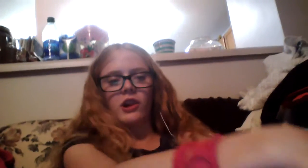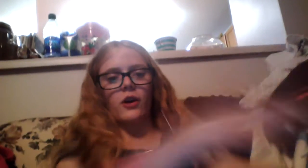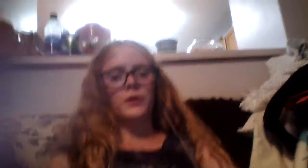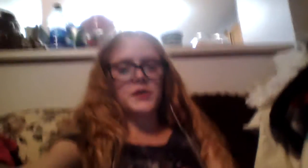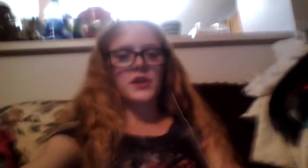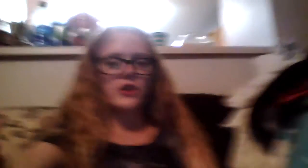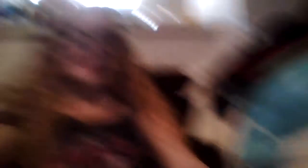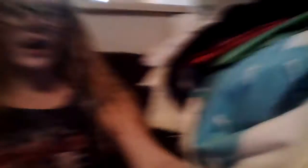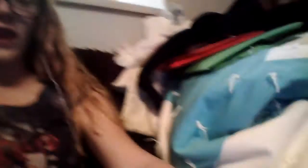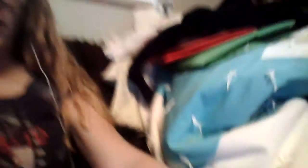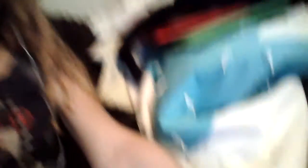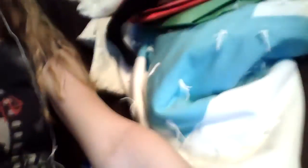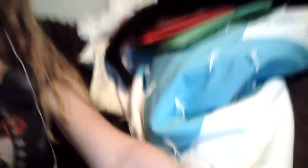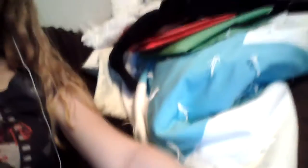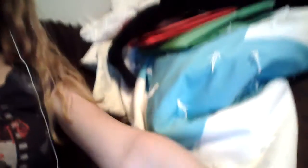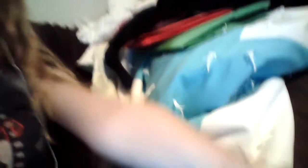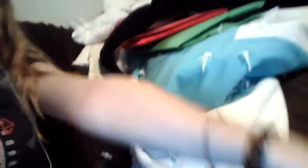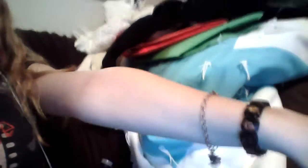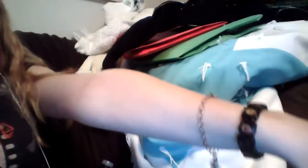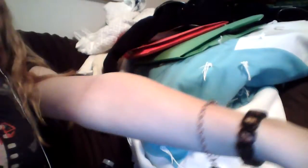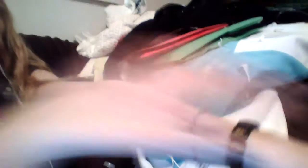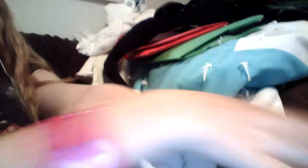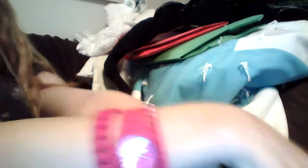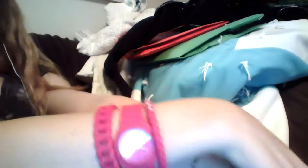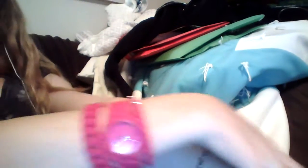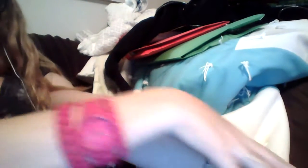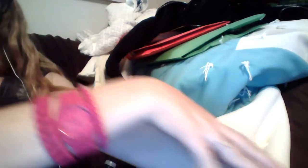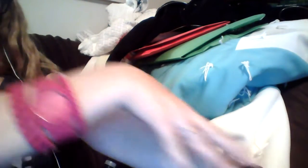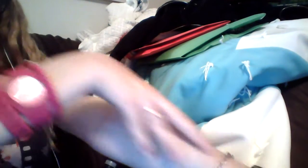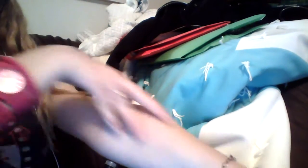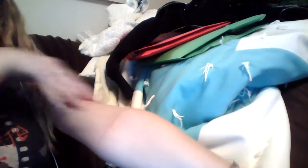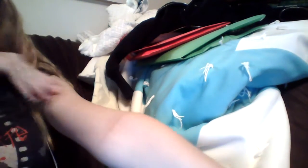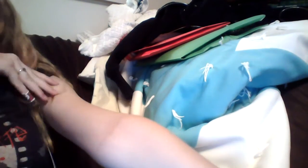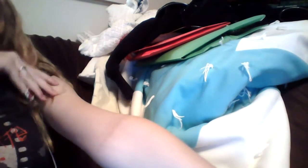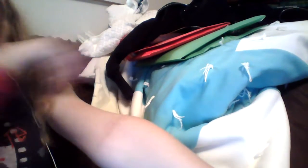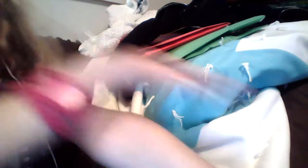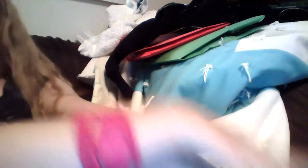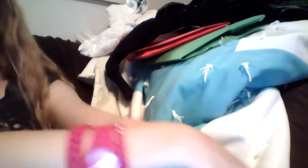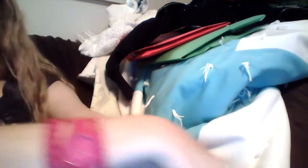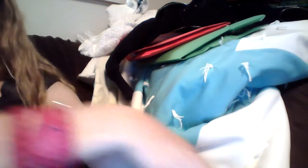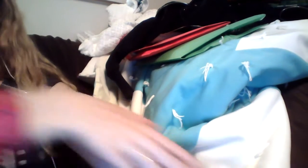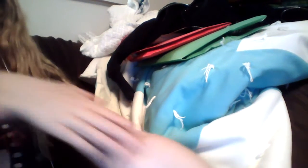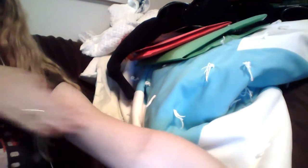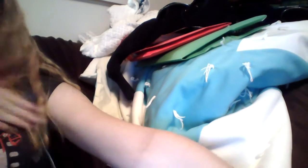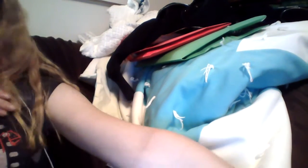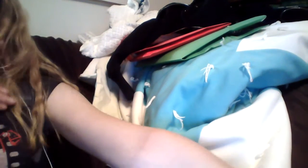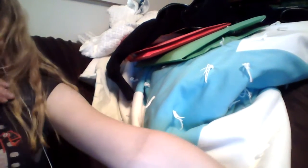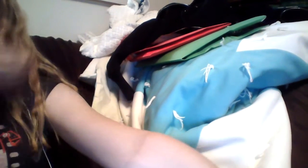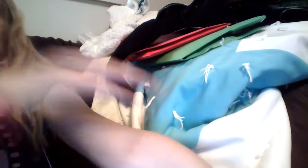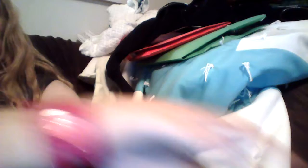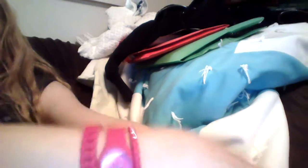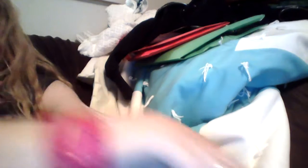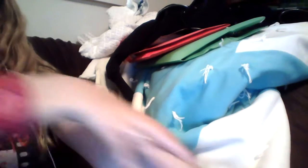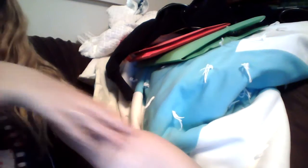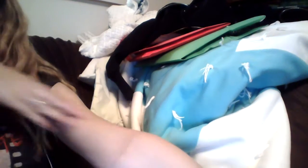Slow, so you take your arm, you hold it out, you just do this. So this is slow, bring it towards you,